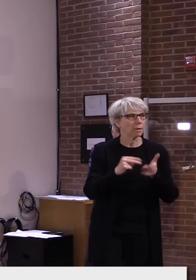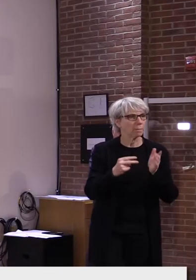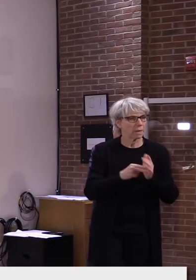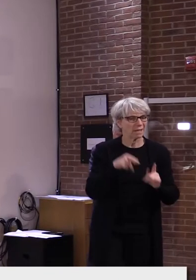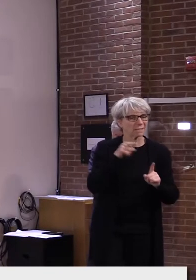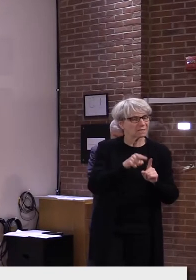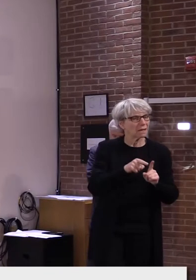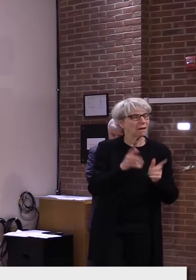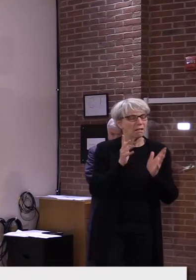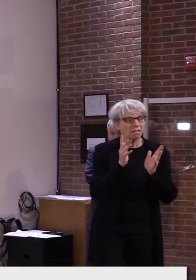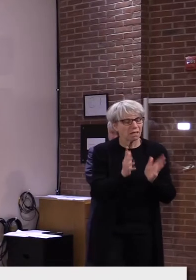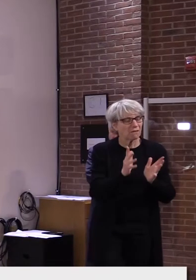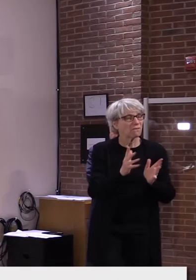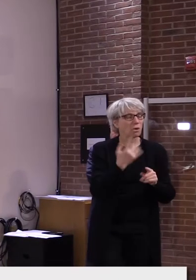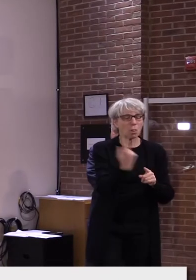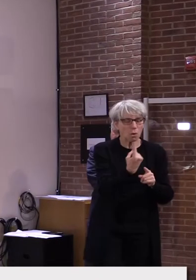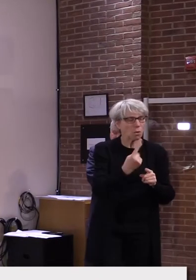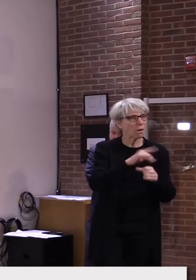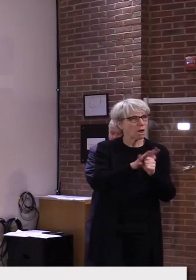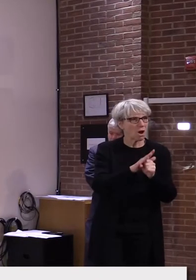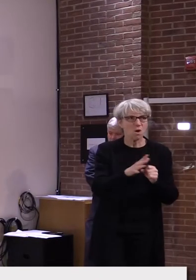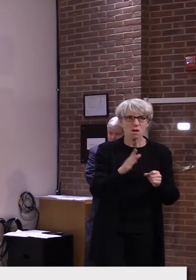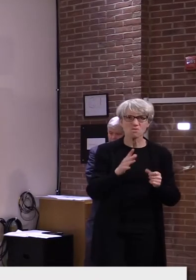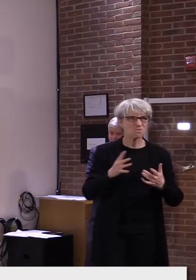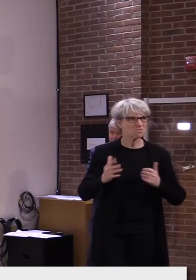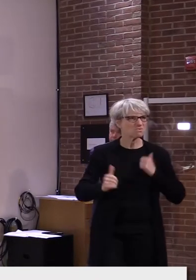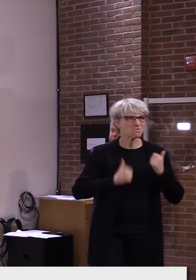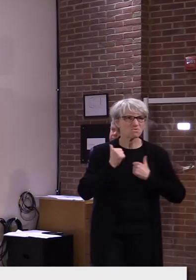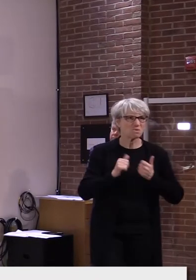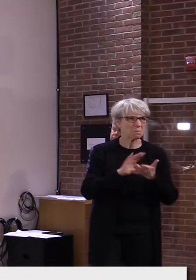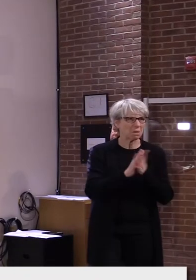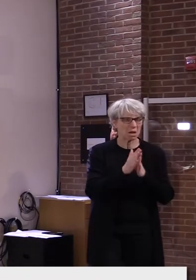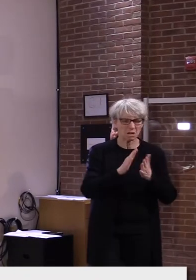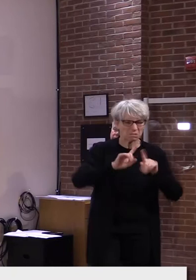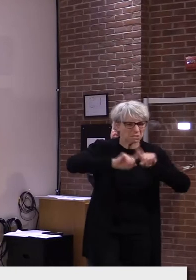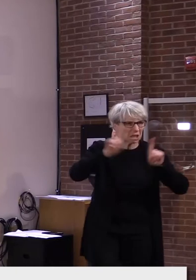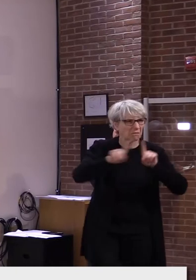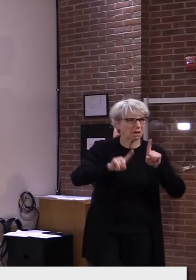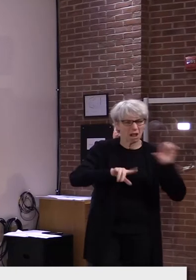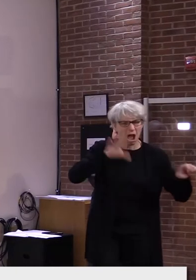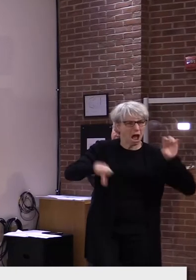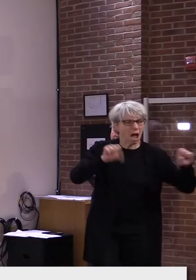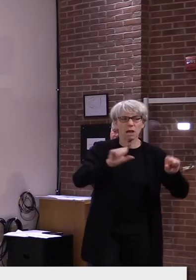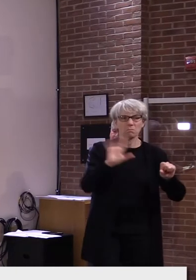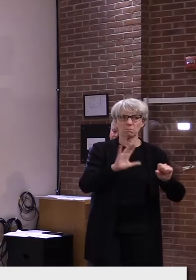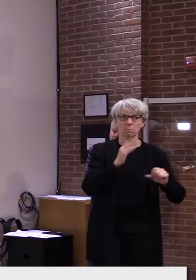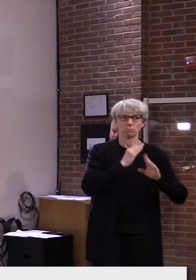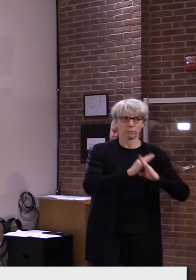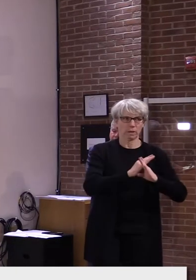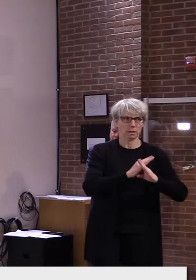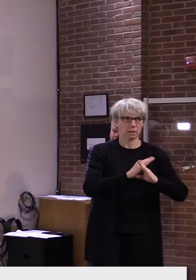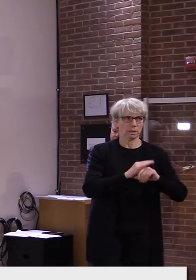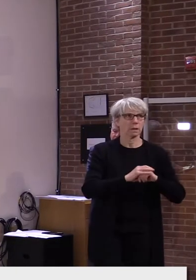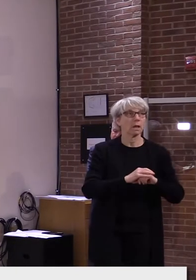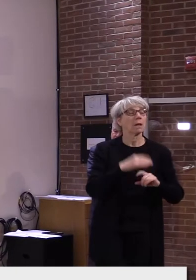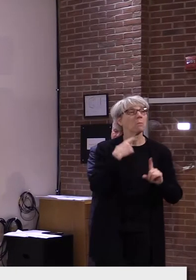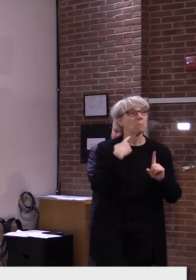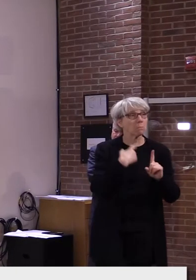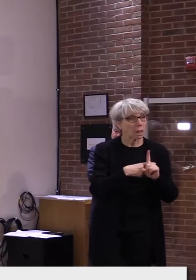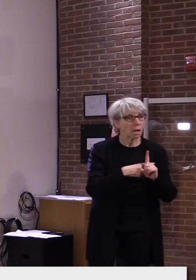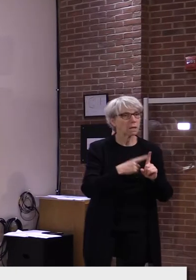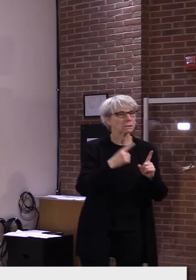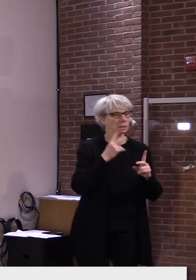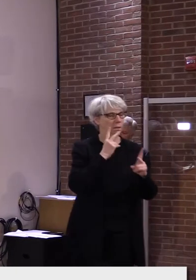strains, and boding well for the fall and winter respiratory virus season. And there are still